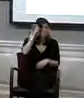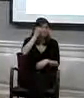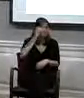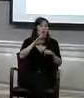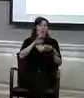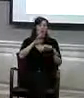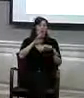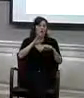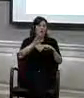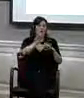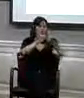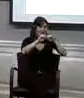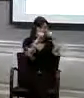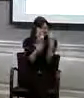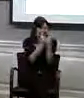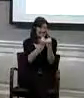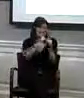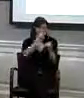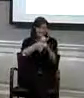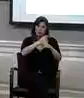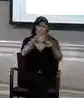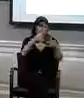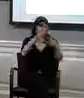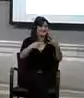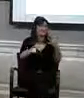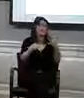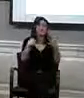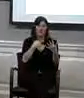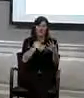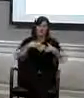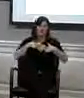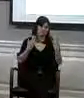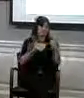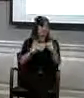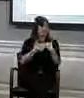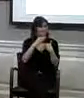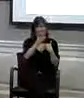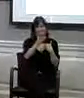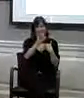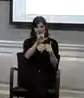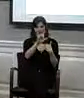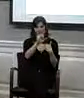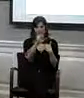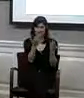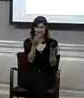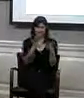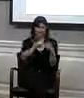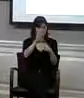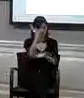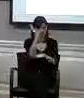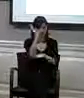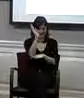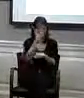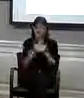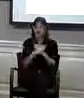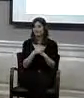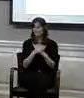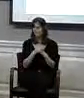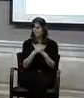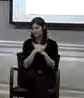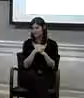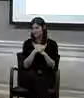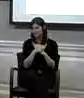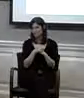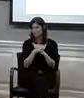we're very pleased indeed to have Felicia as one of our speakers today. We're honored to be. The other